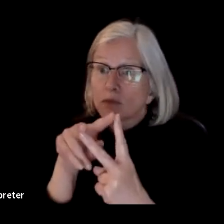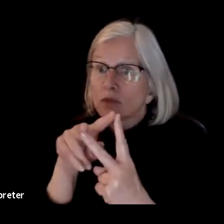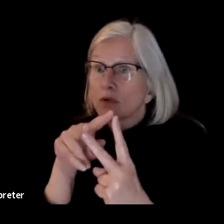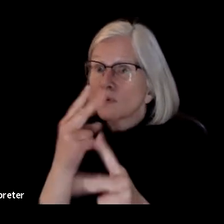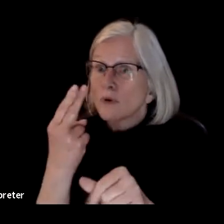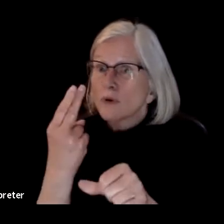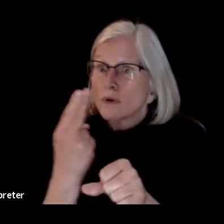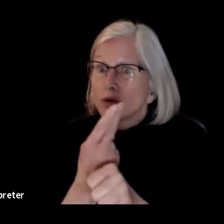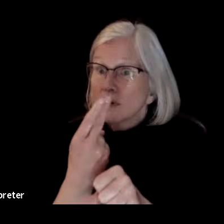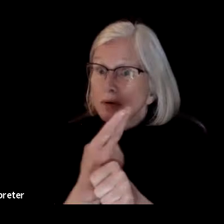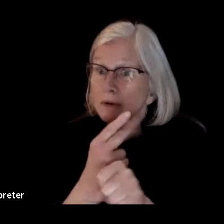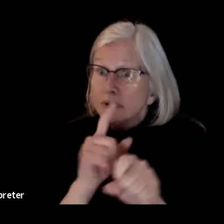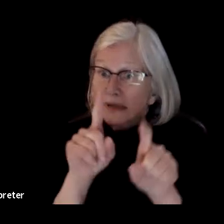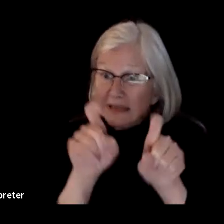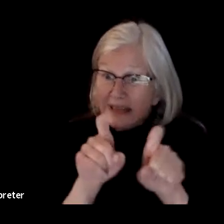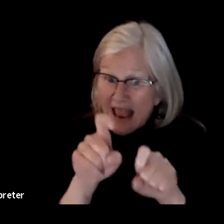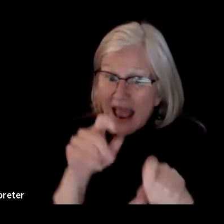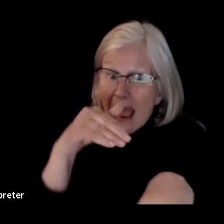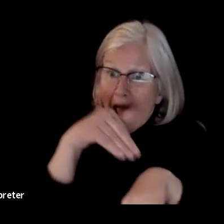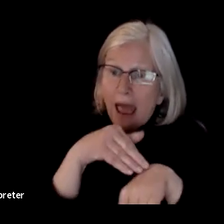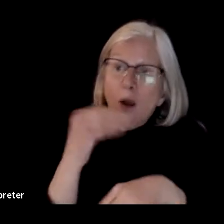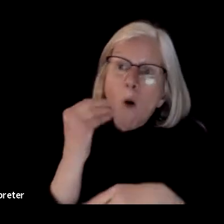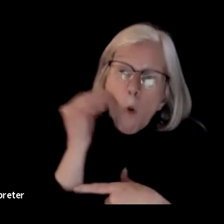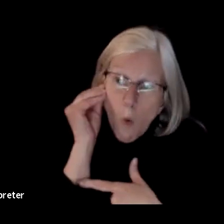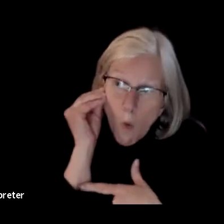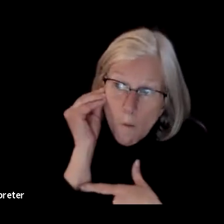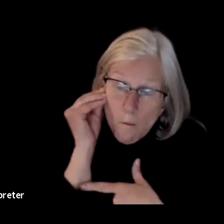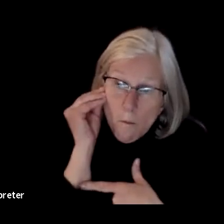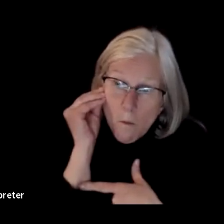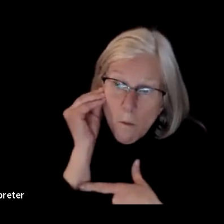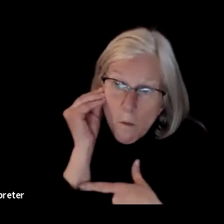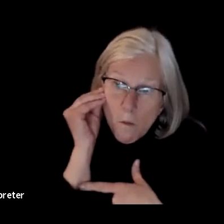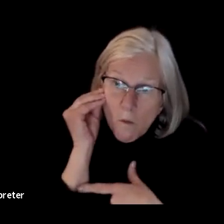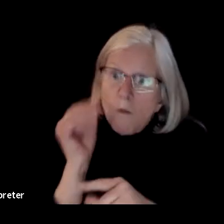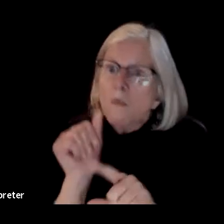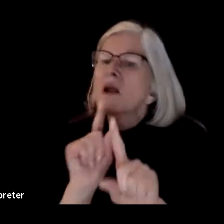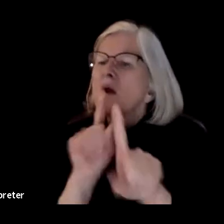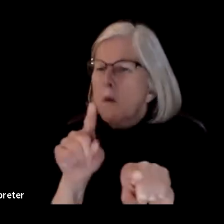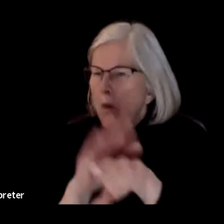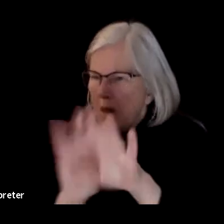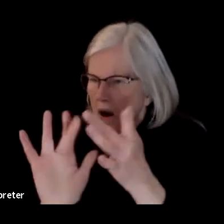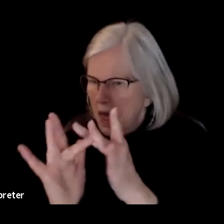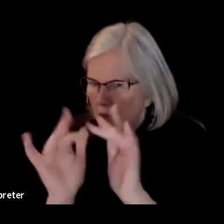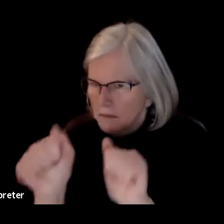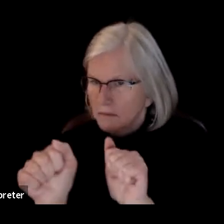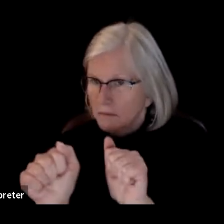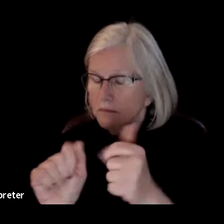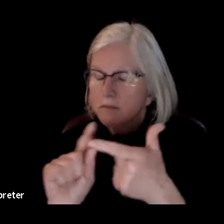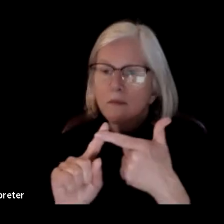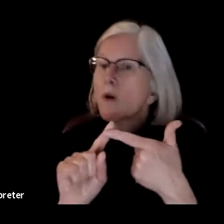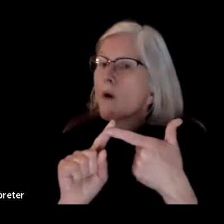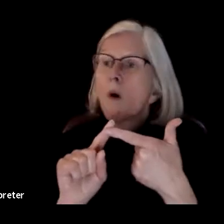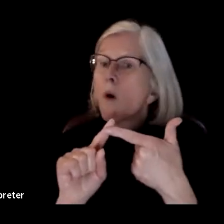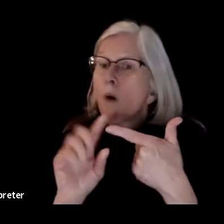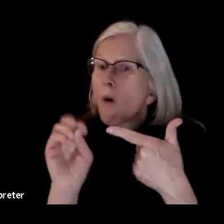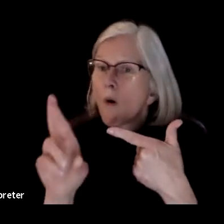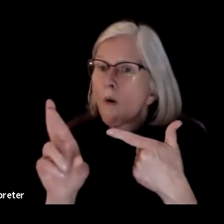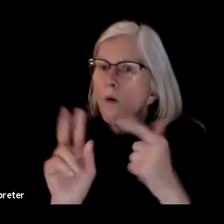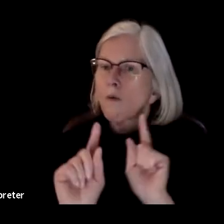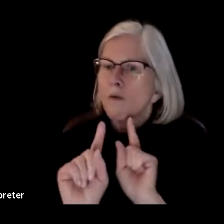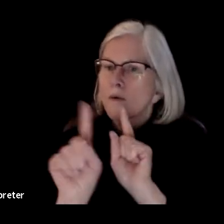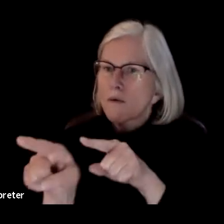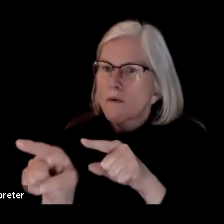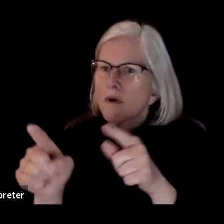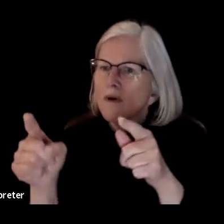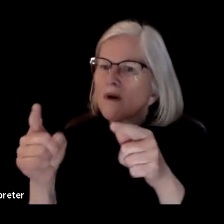and order the online saliva kits for their family, or go to one of our community testing